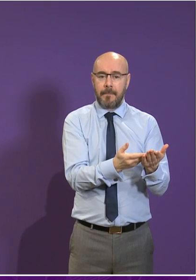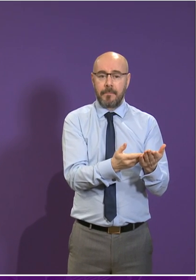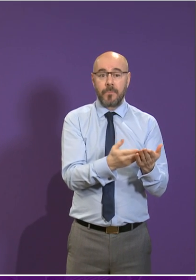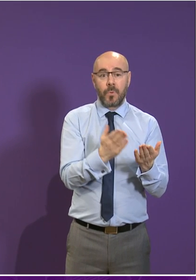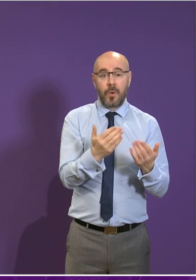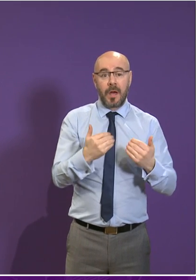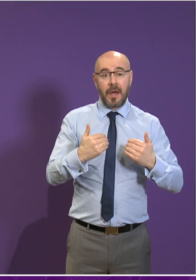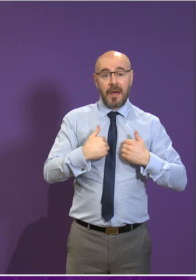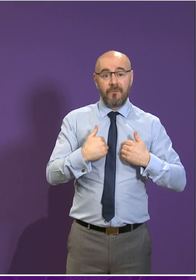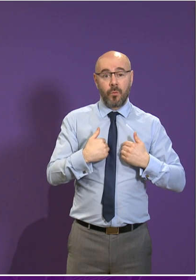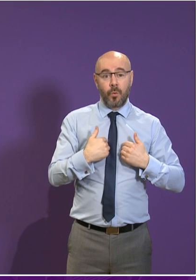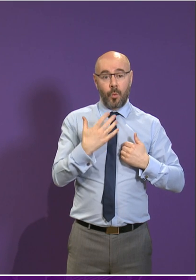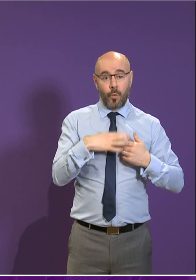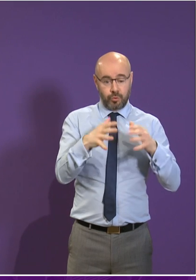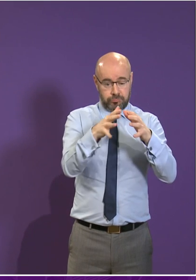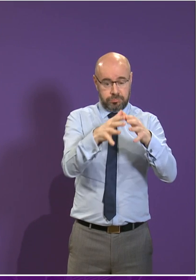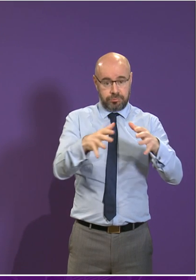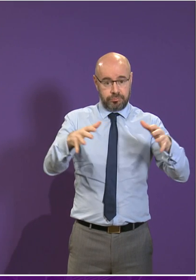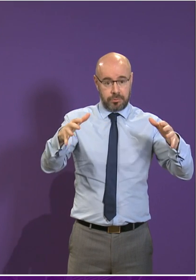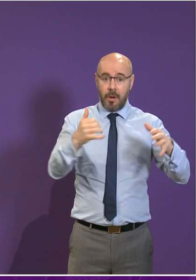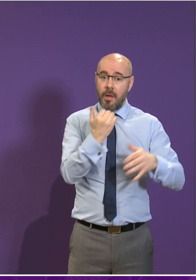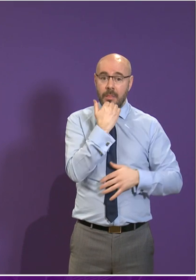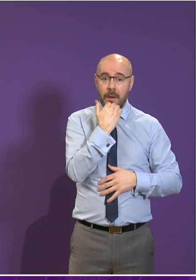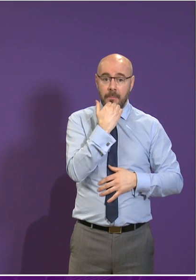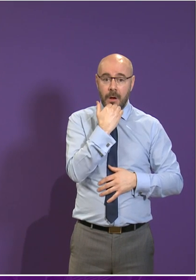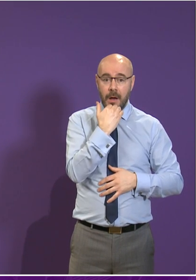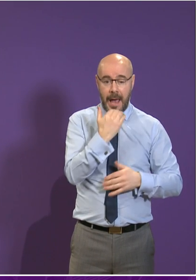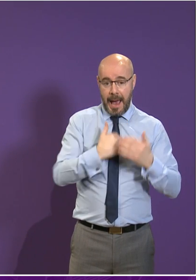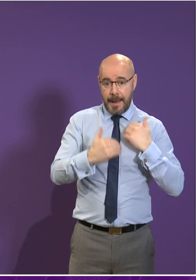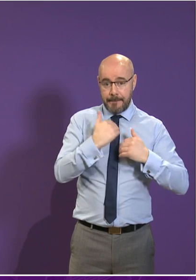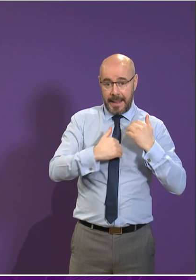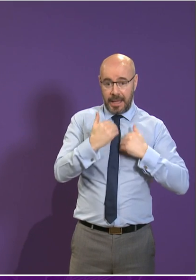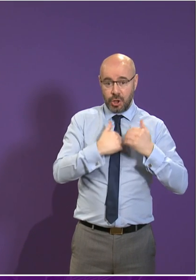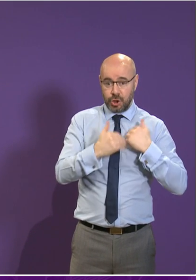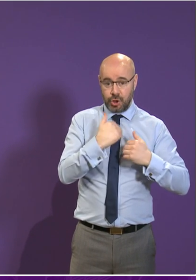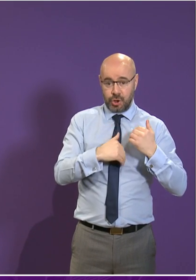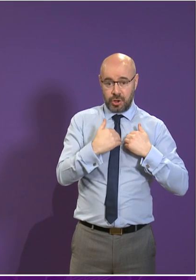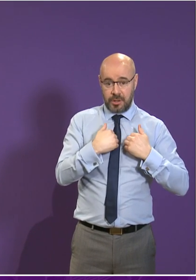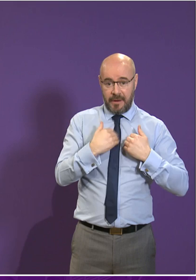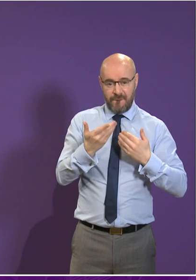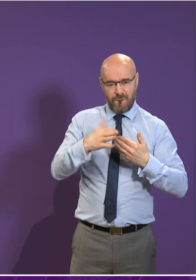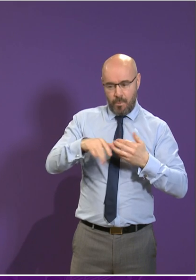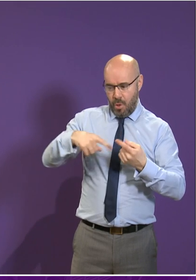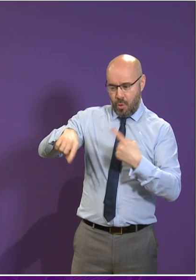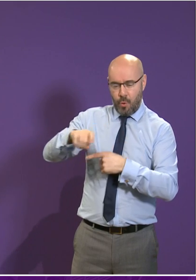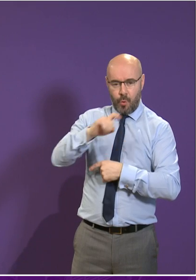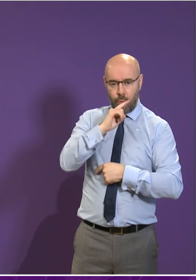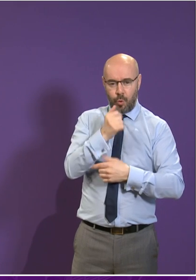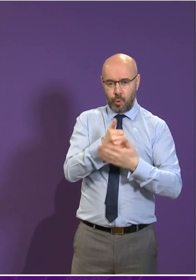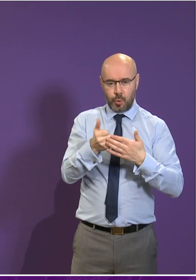are to increase the number of applications from the groups that are currently not going to university, that